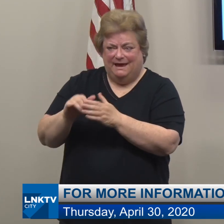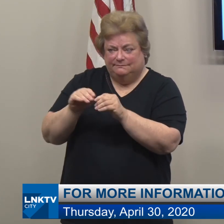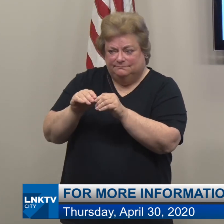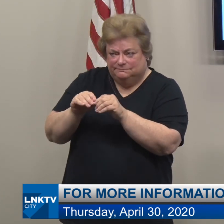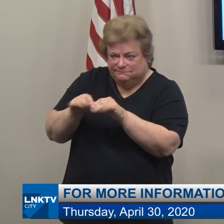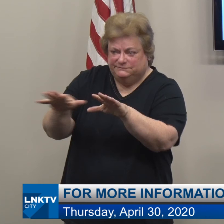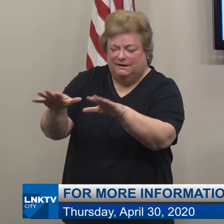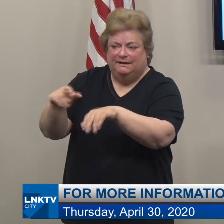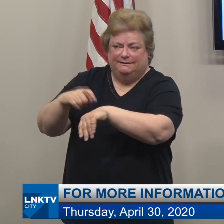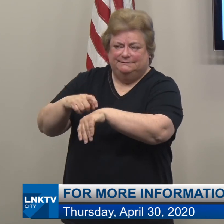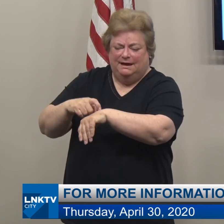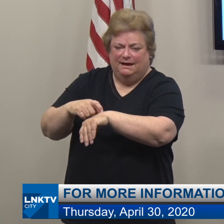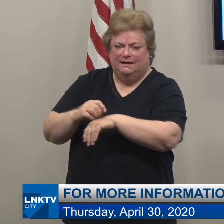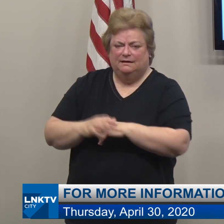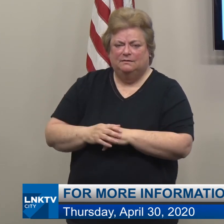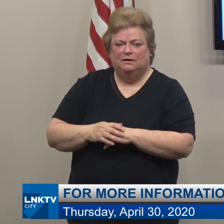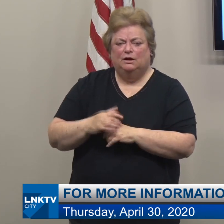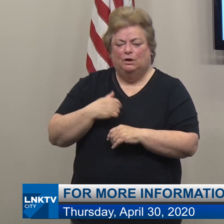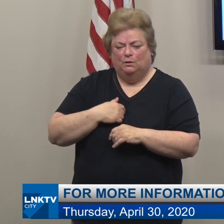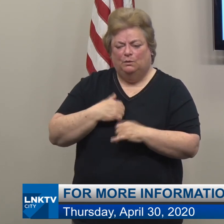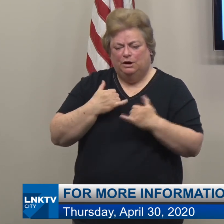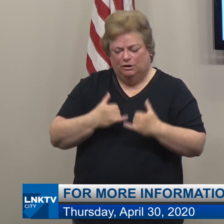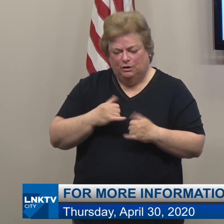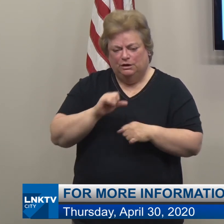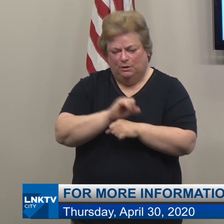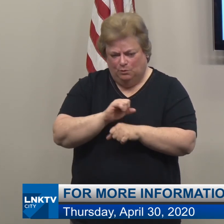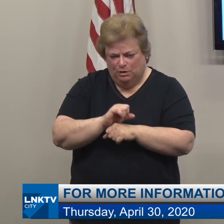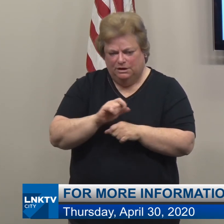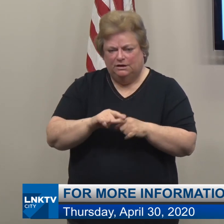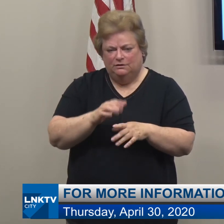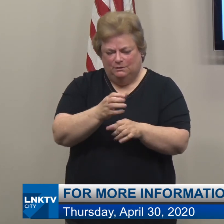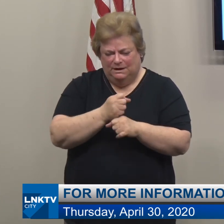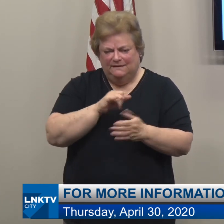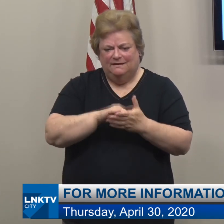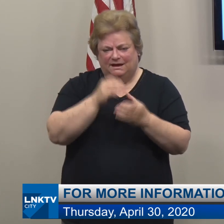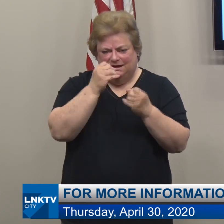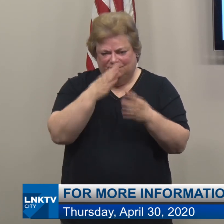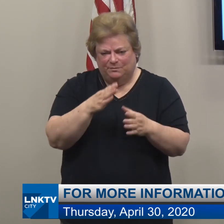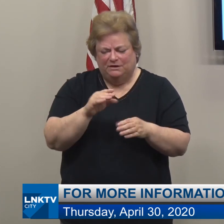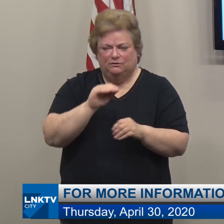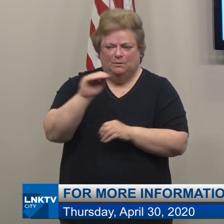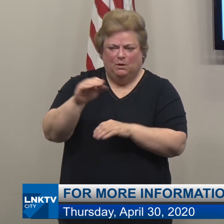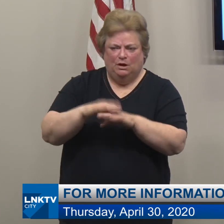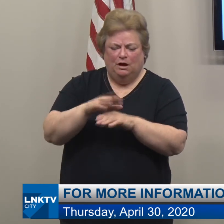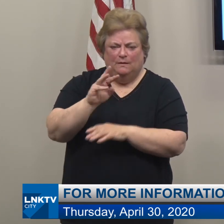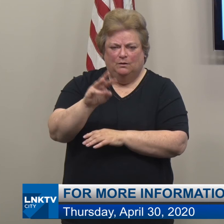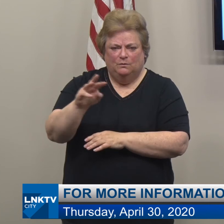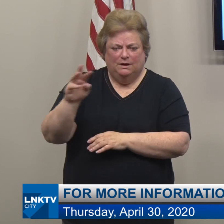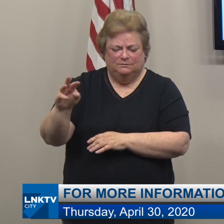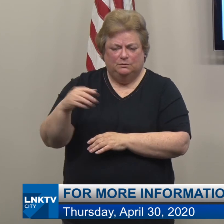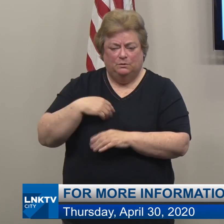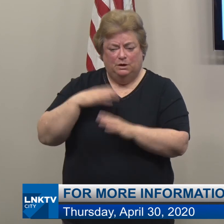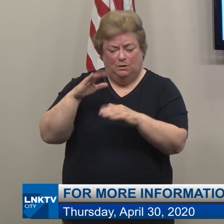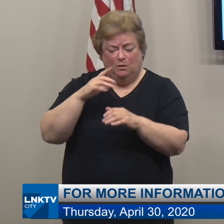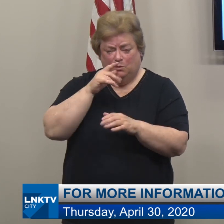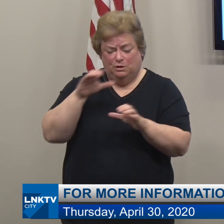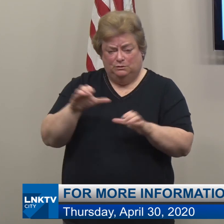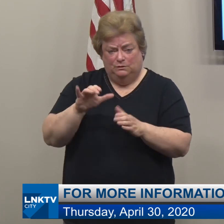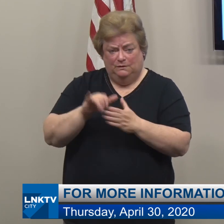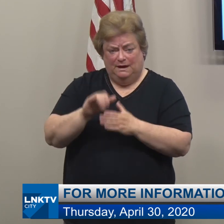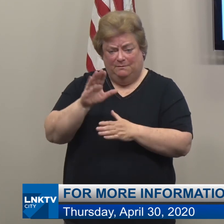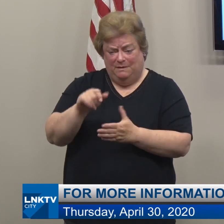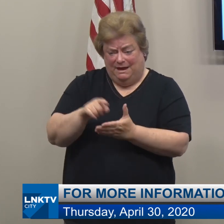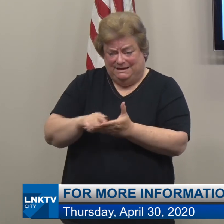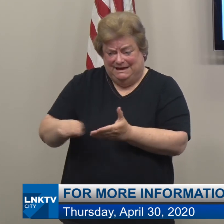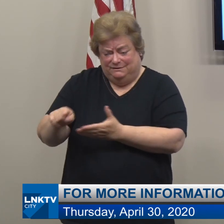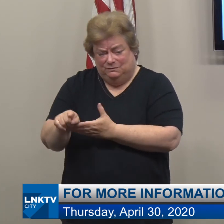are currently working to get you that information, get it on our website, and we hope to have that done by next week early.